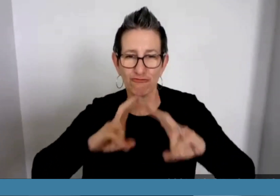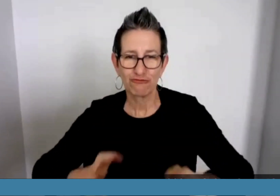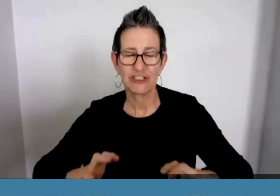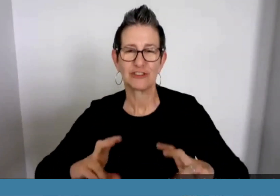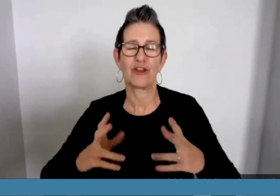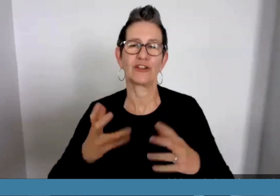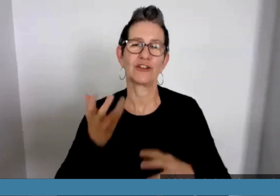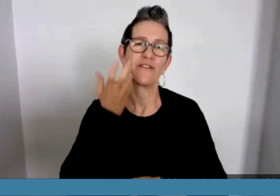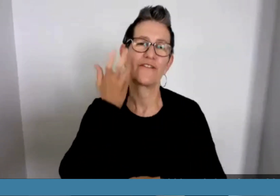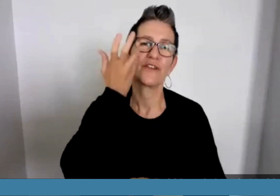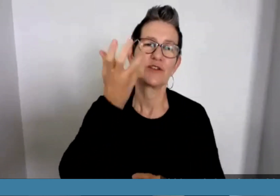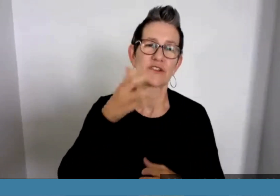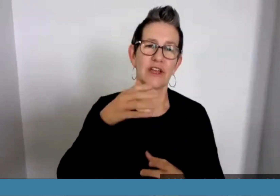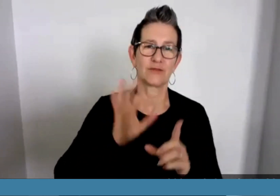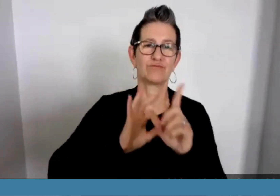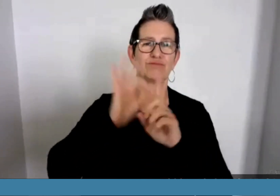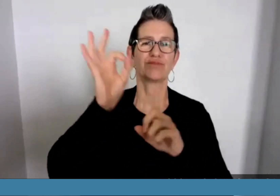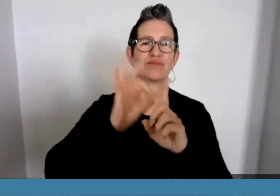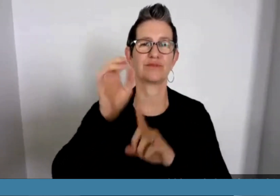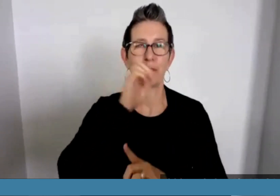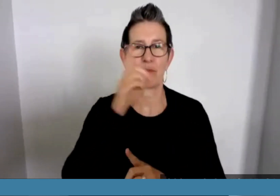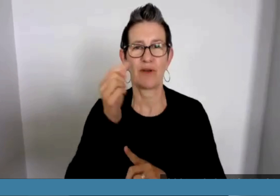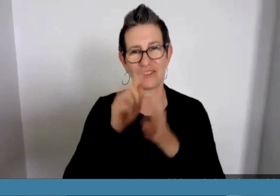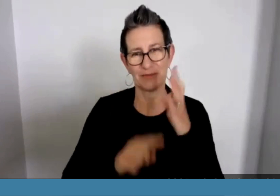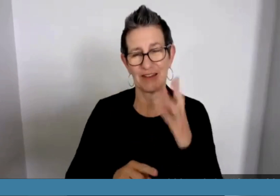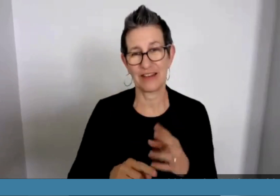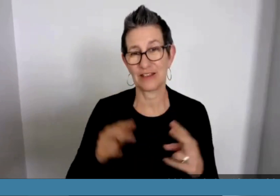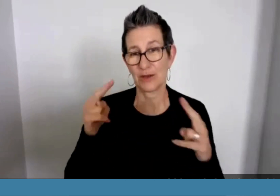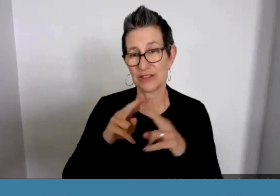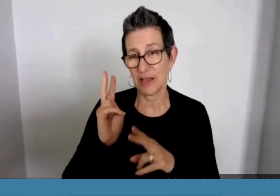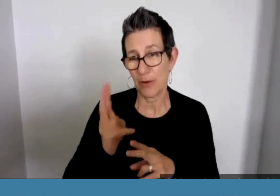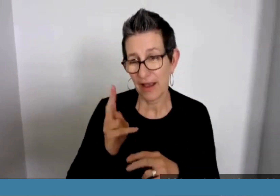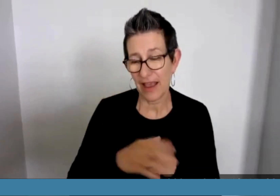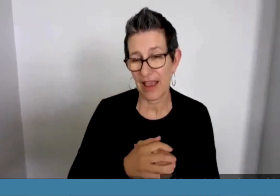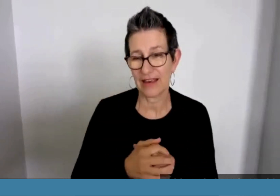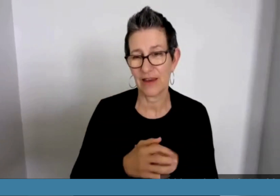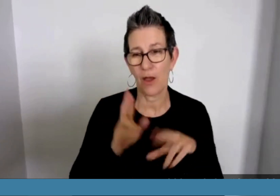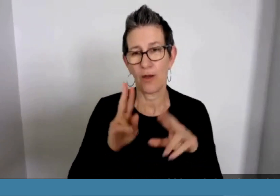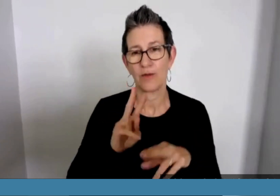So thank you again, and we hope to see you at our next event. Have a wonderful day.